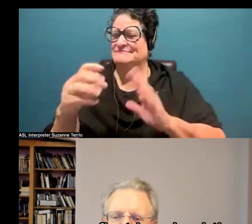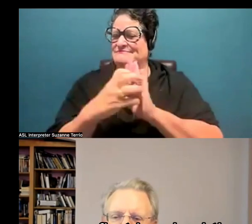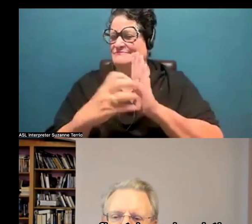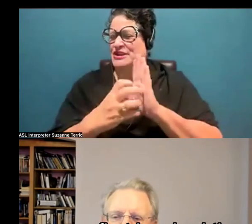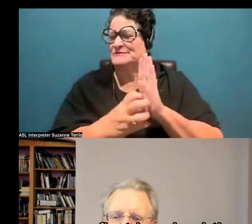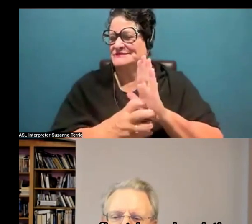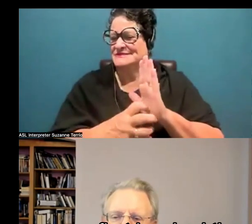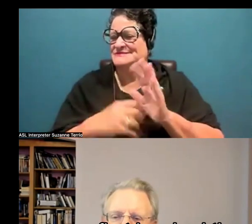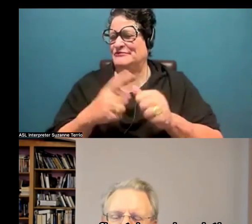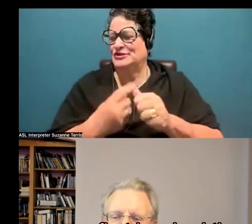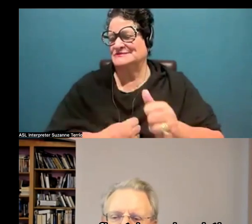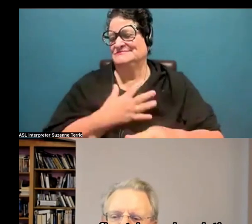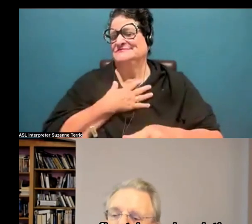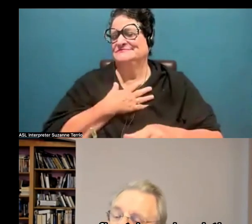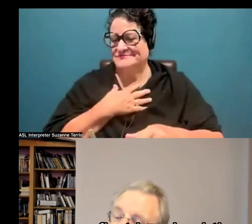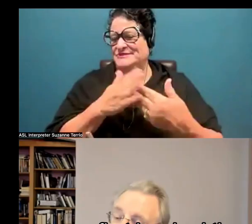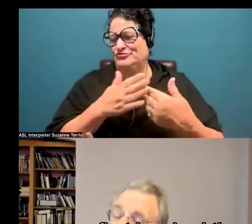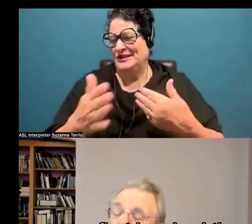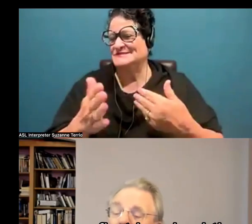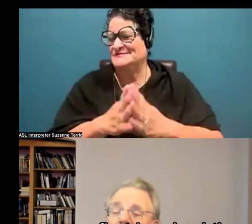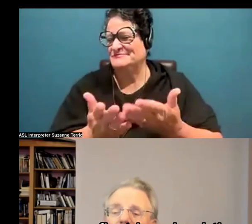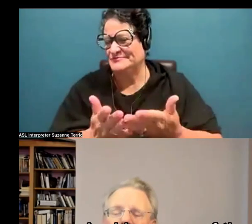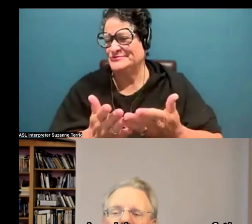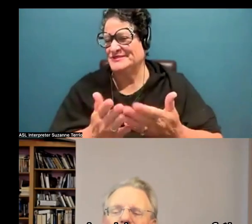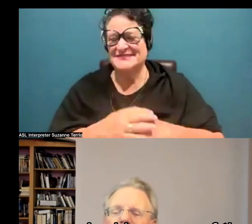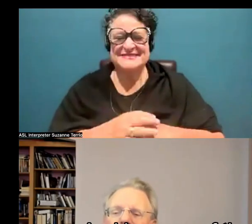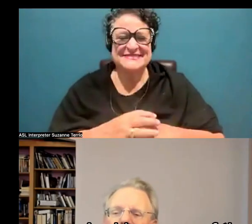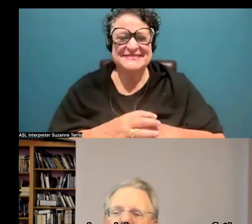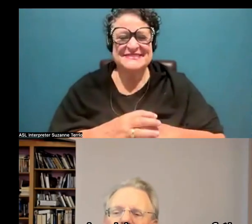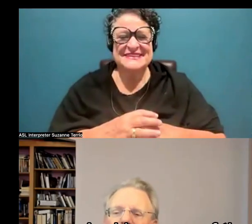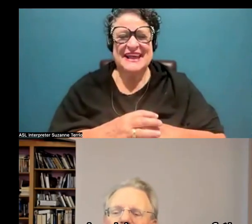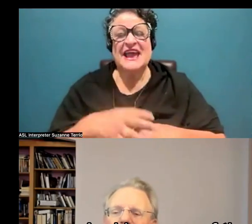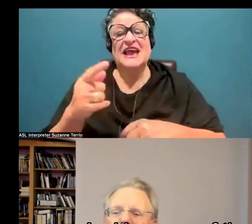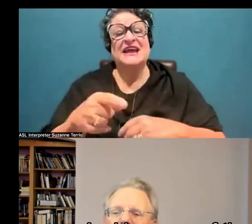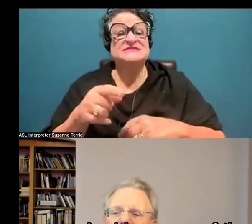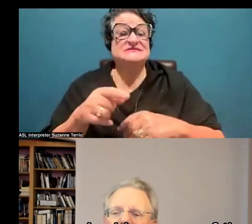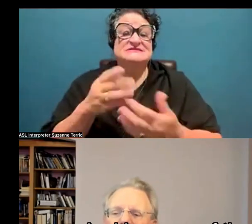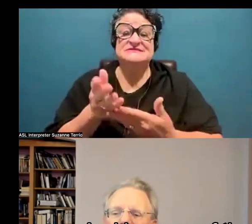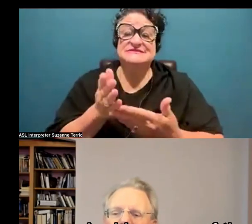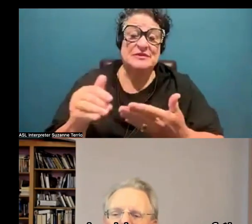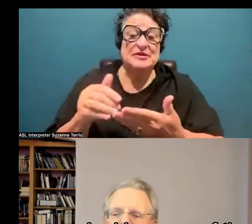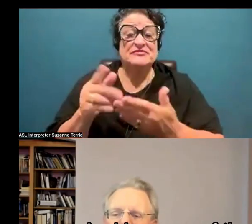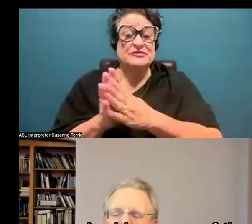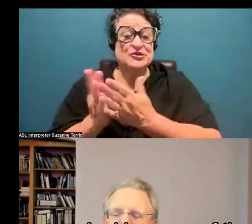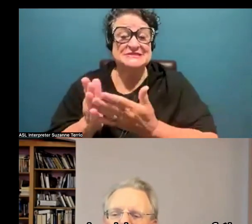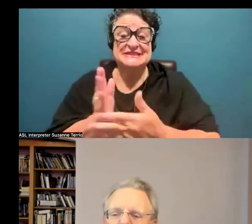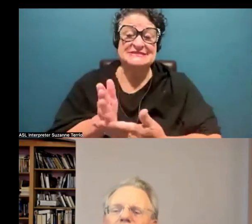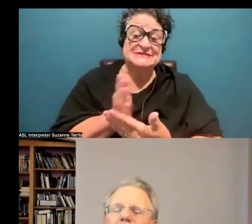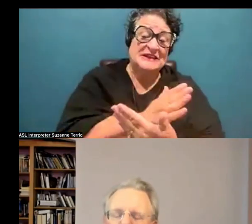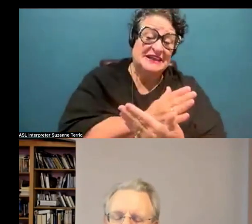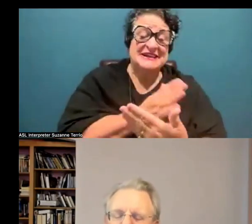that first inspired the rest of the book or that came to me first. And in some of them it's the beginning, and then in some of them it